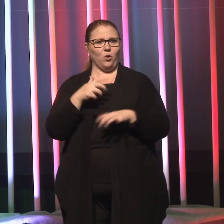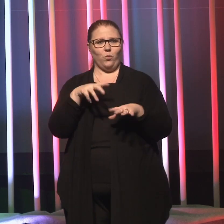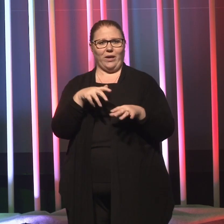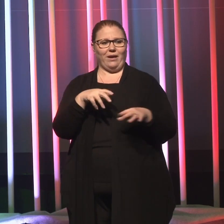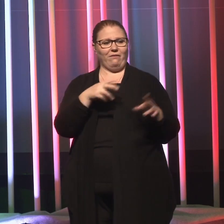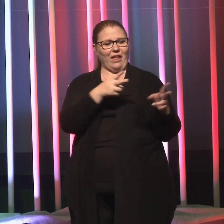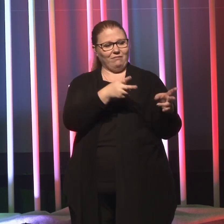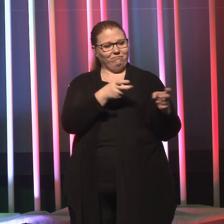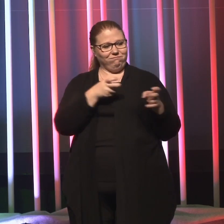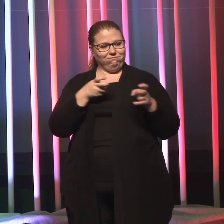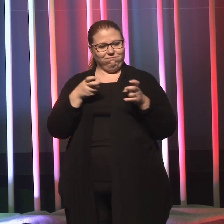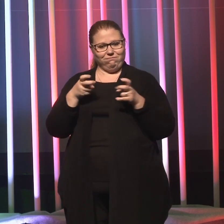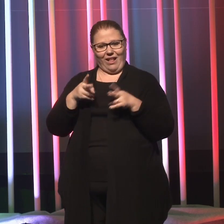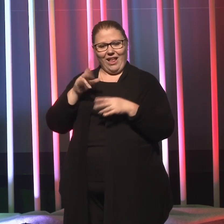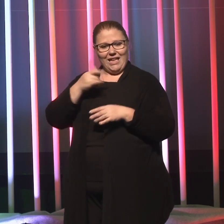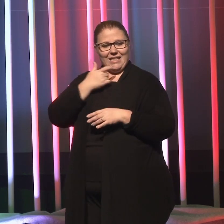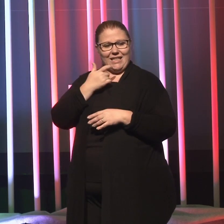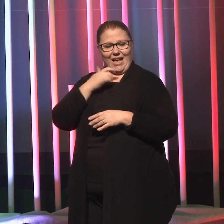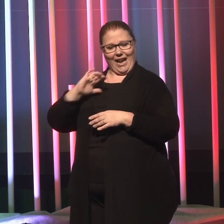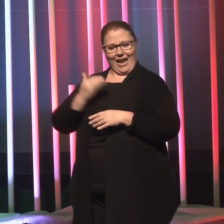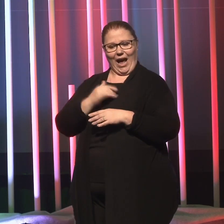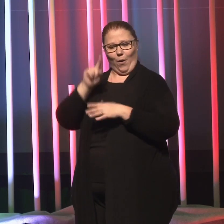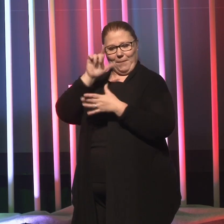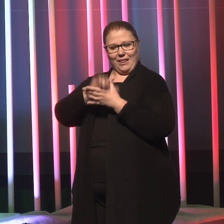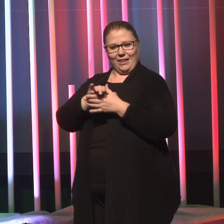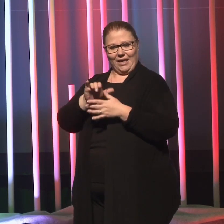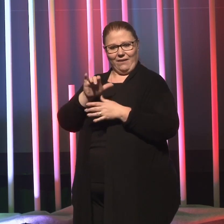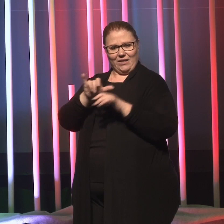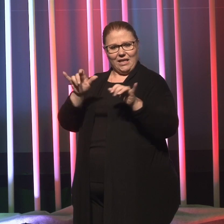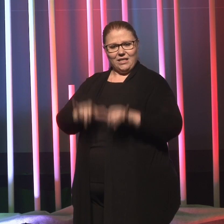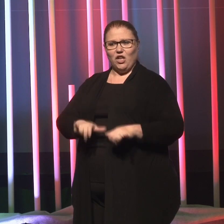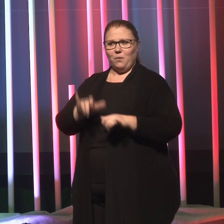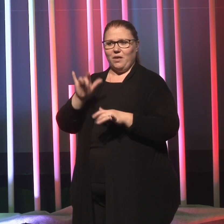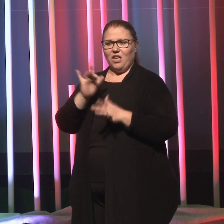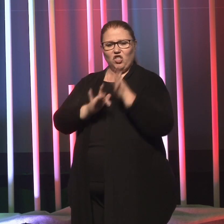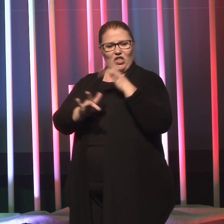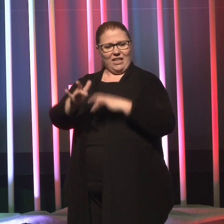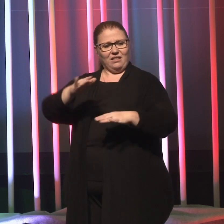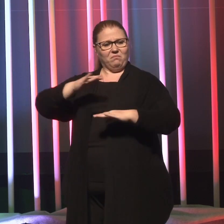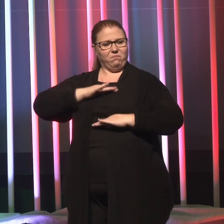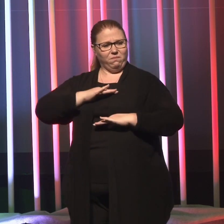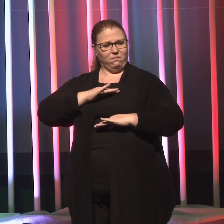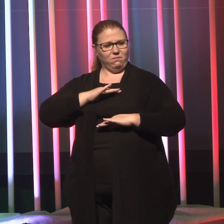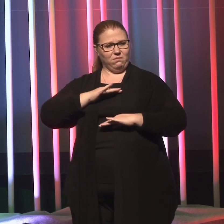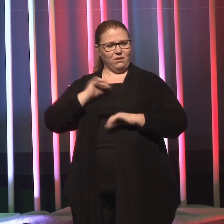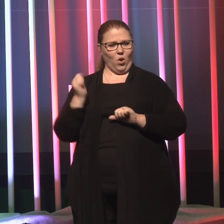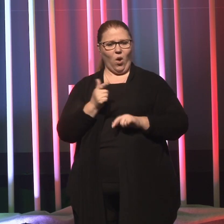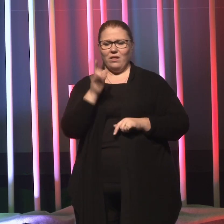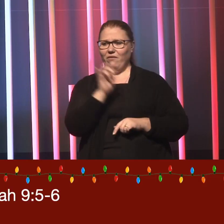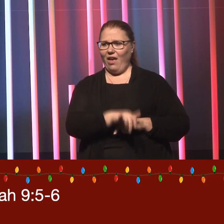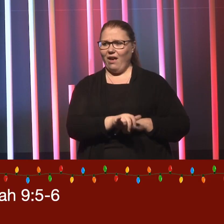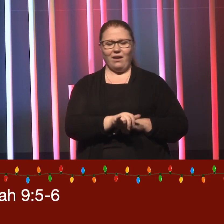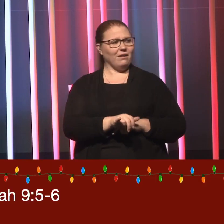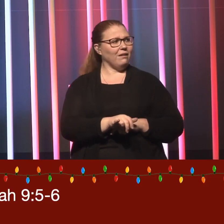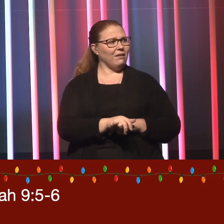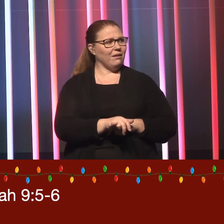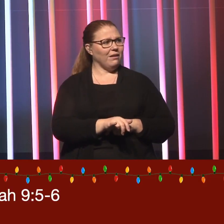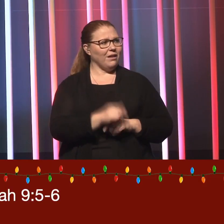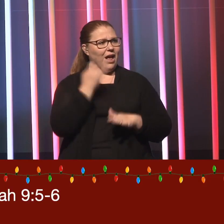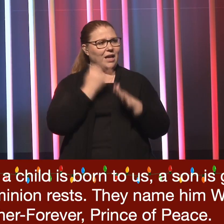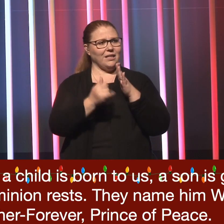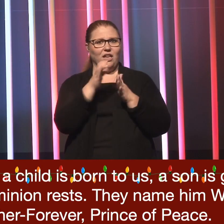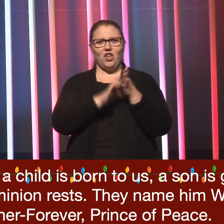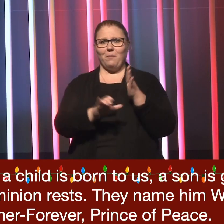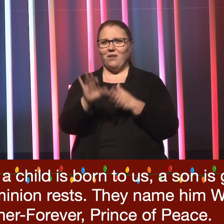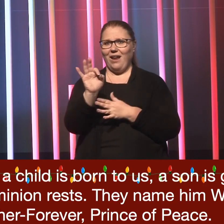and we've said, Jesus is in our belief system, Jesus is the fullness of these. Isaiah 9, 5 through 6, you've heard this,